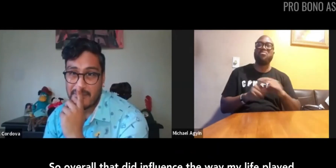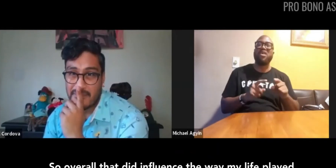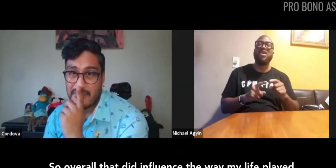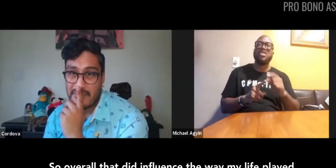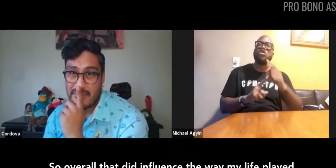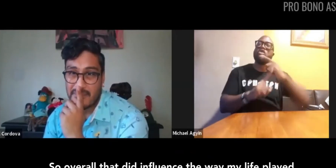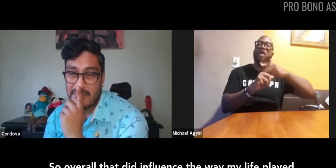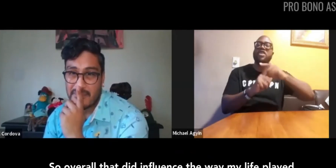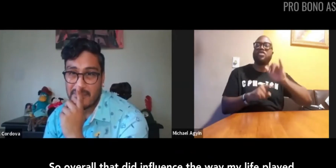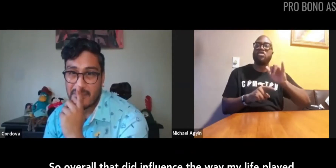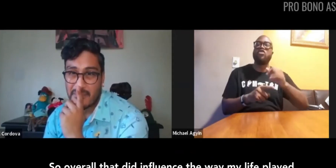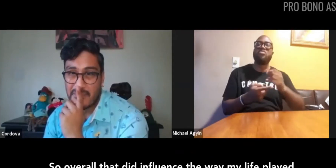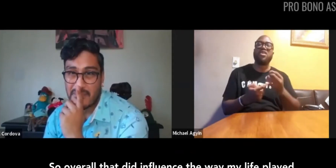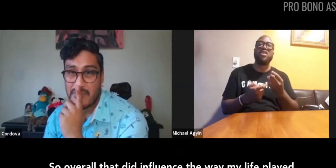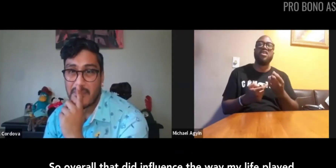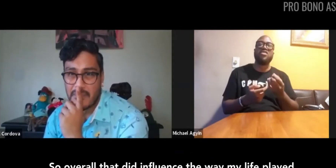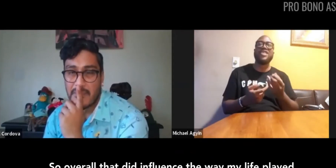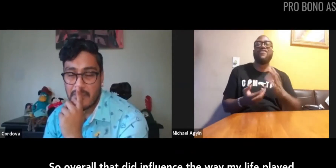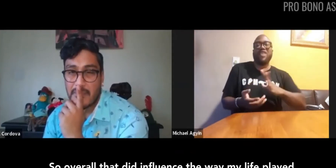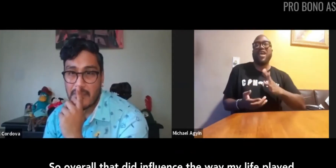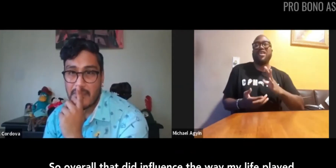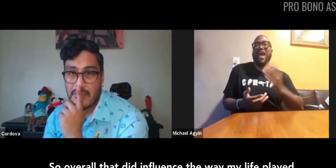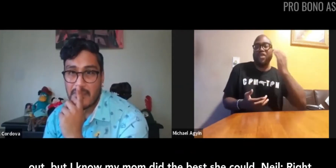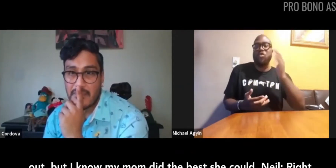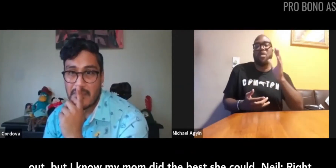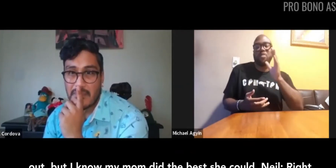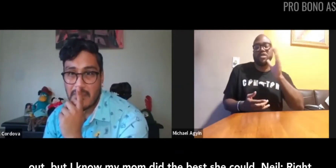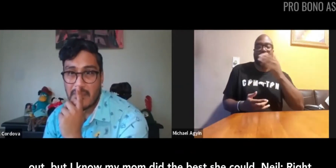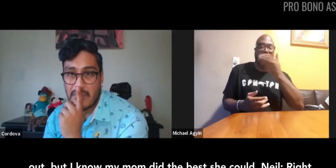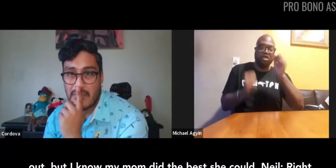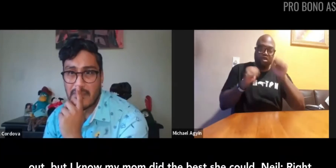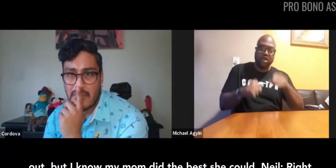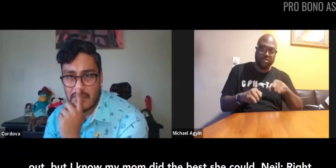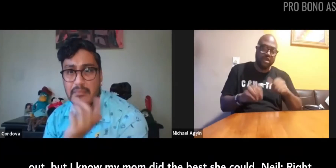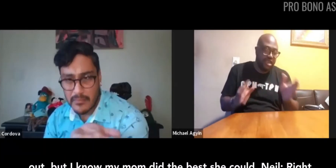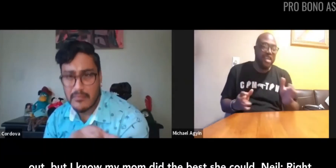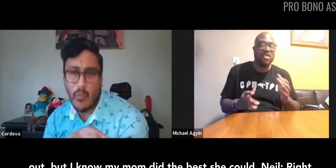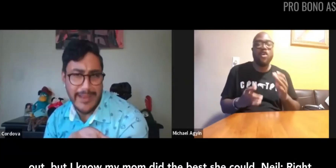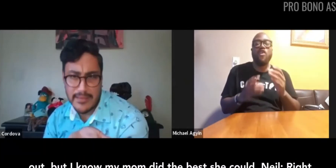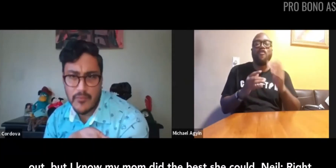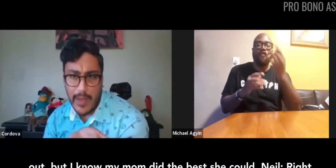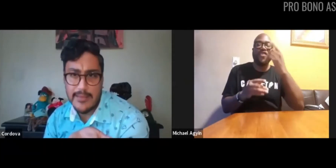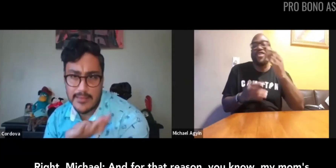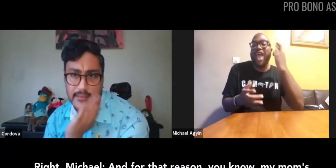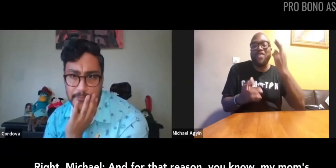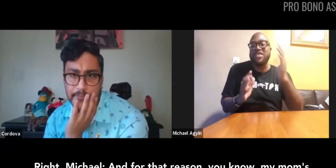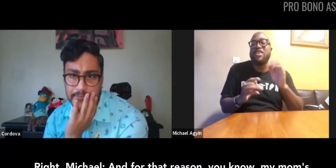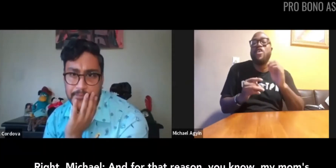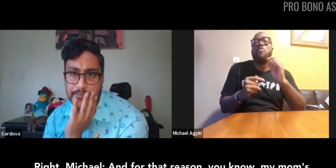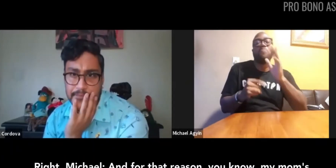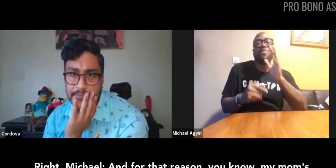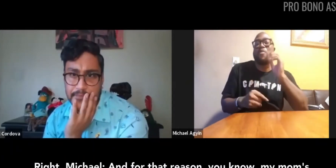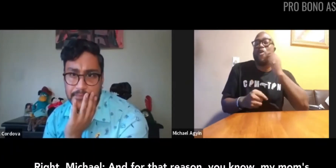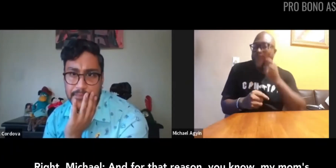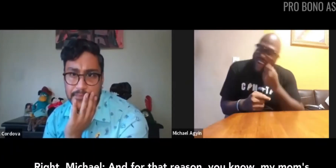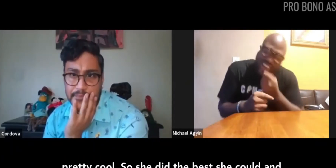So overall, that did influence the way my life played out, but I know my mom did the best she could. Right. And for